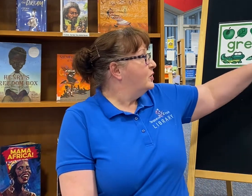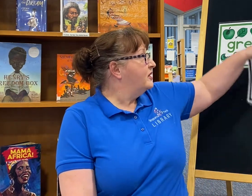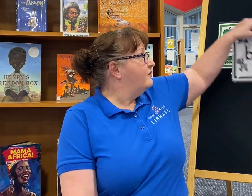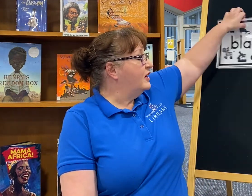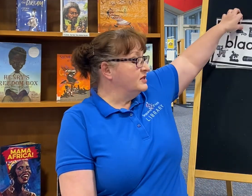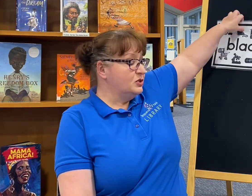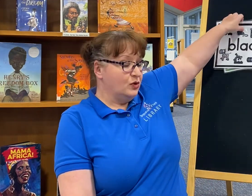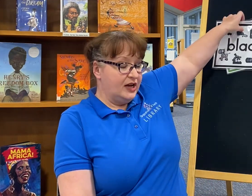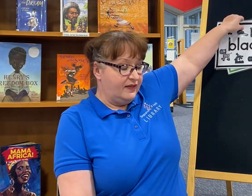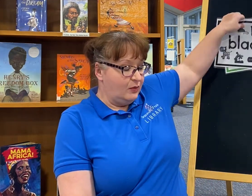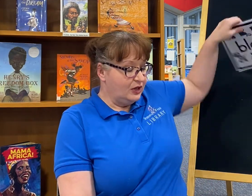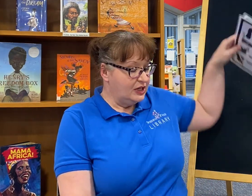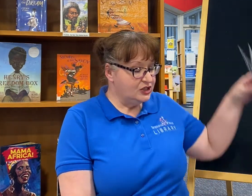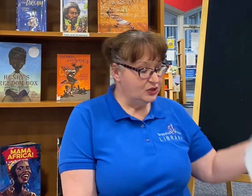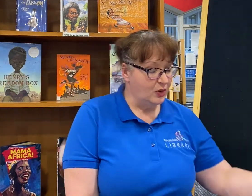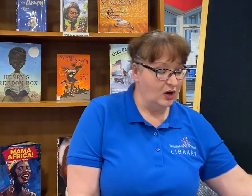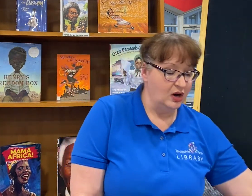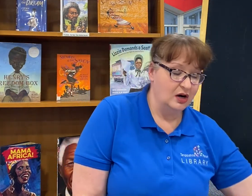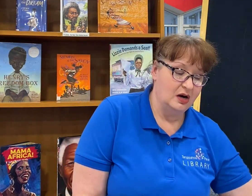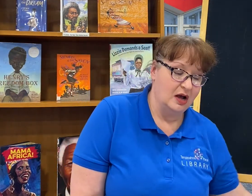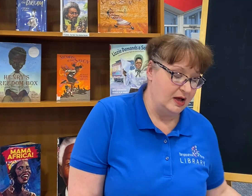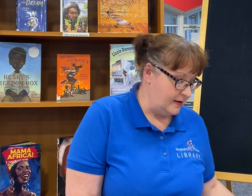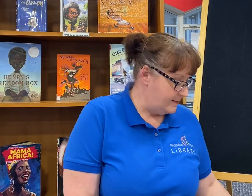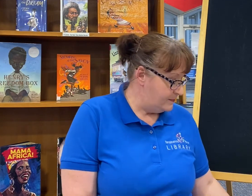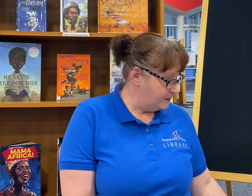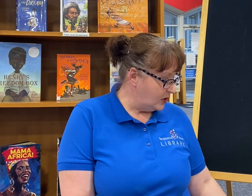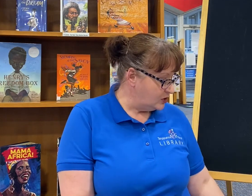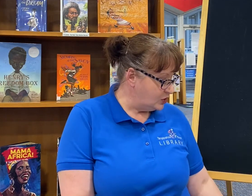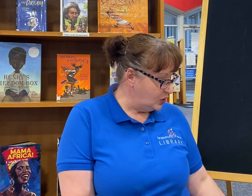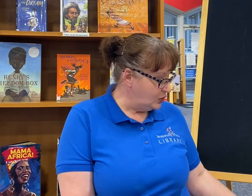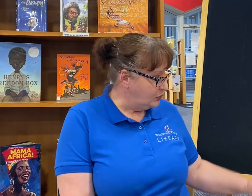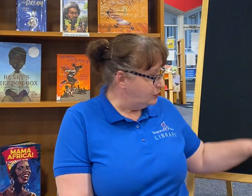a felt story, and then we're gonna do our turtles,